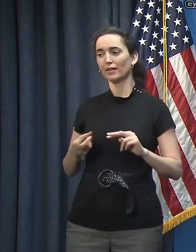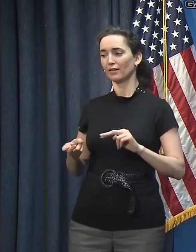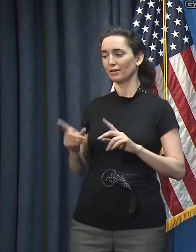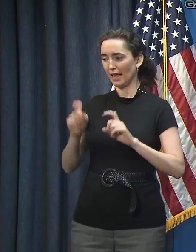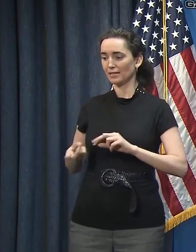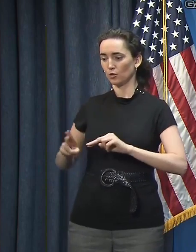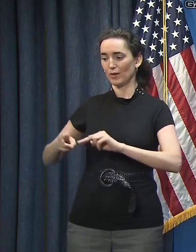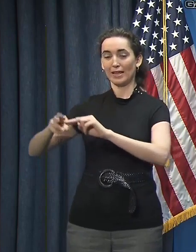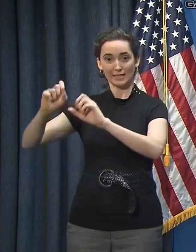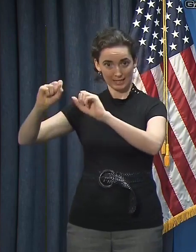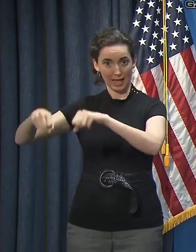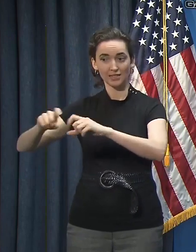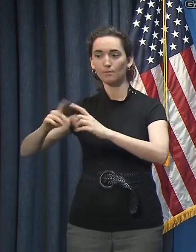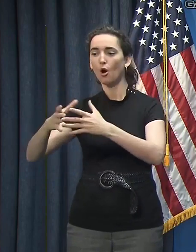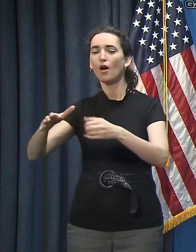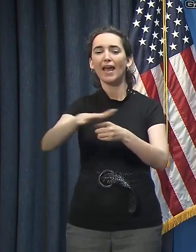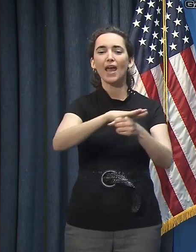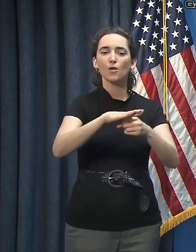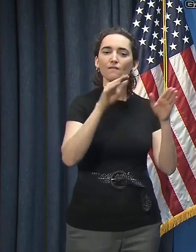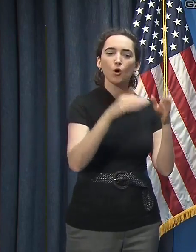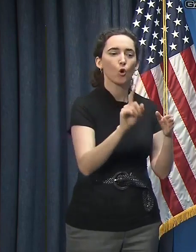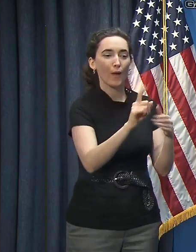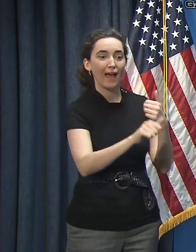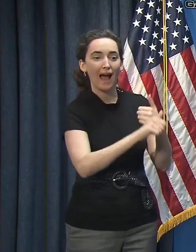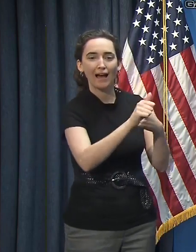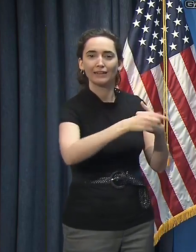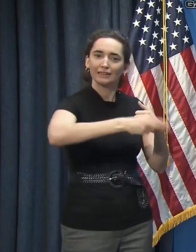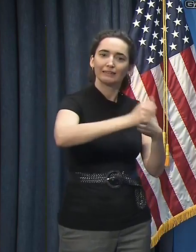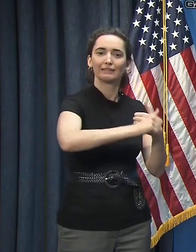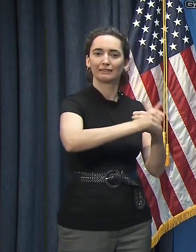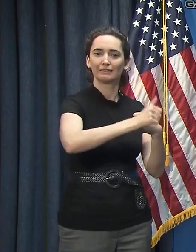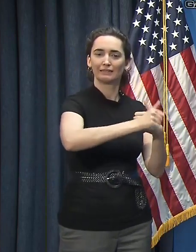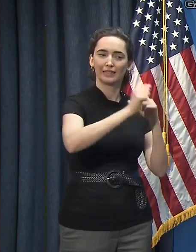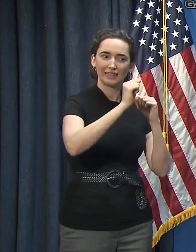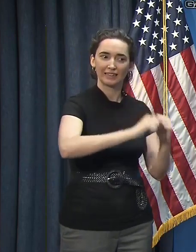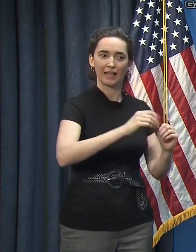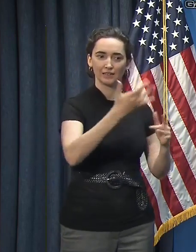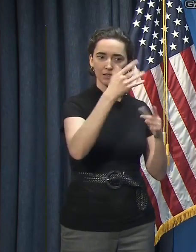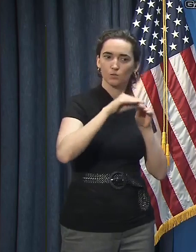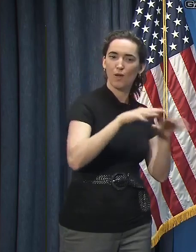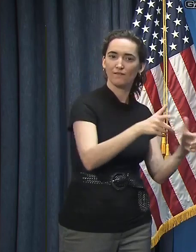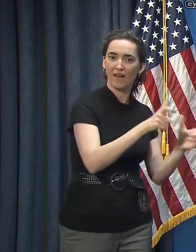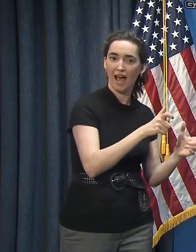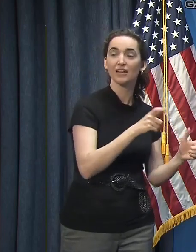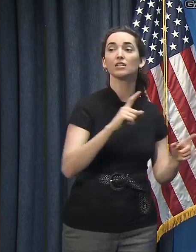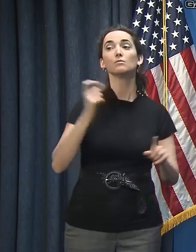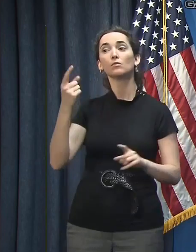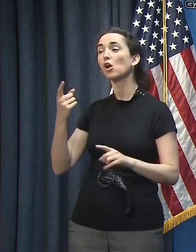want to focus on those people in those high-risk settings. But what may also be happening at the same time is that the amount of COVID in our community